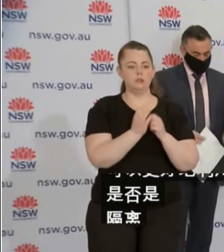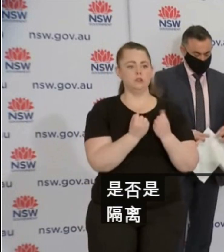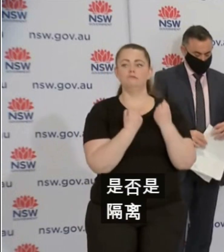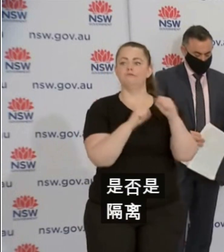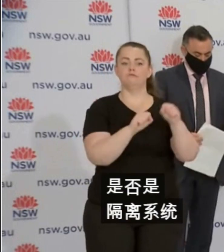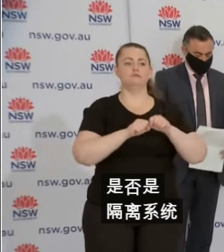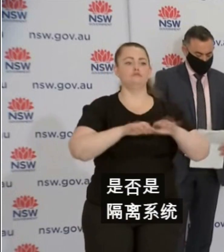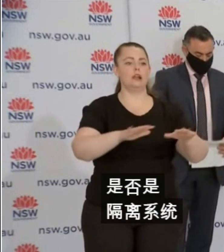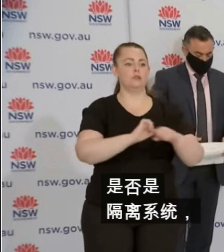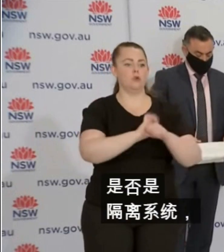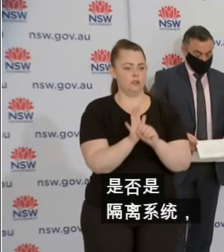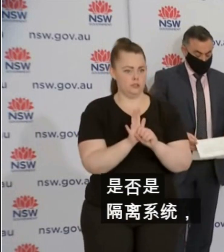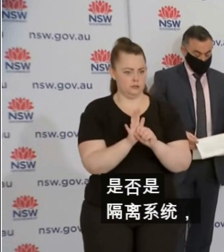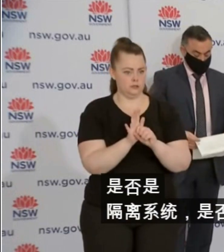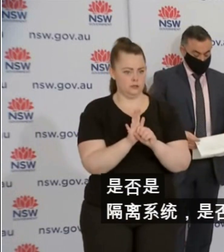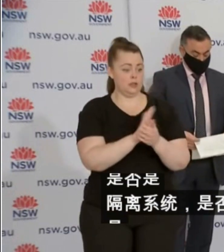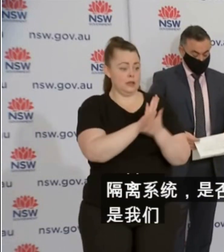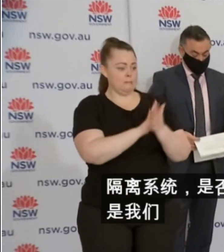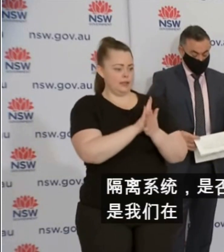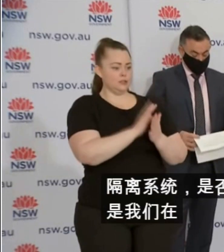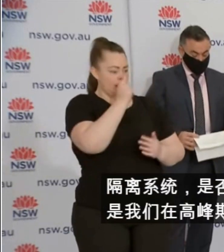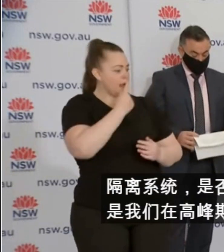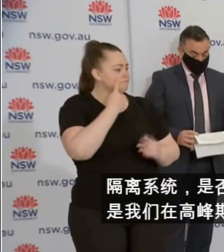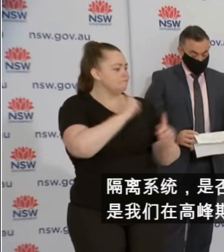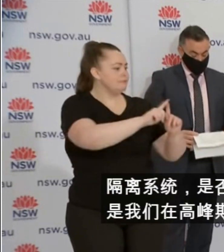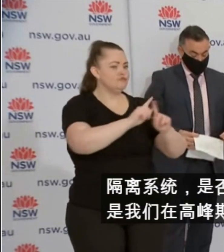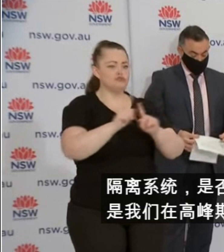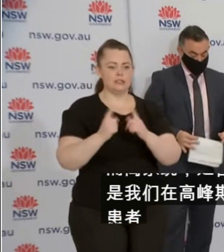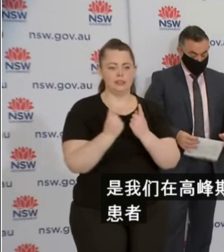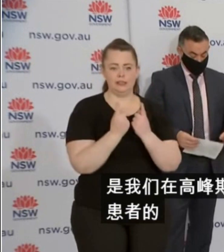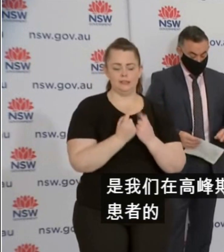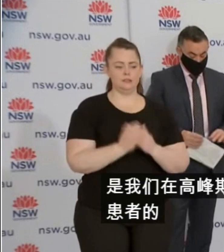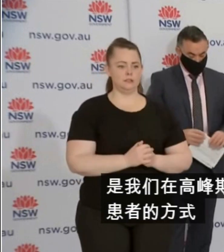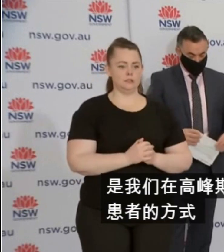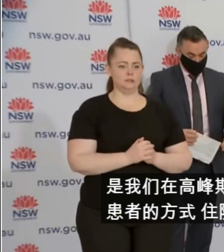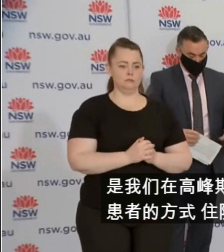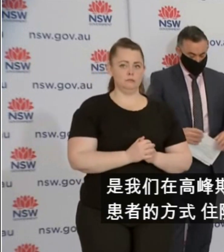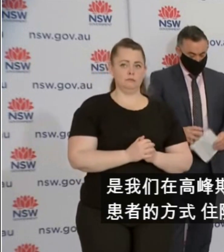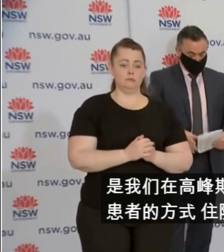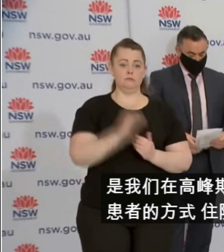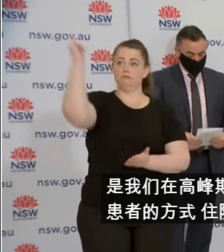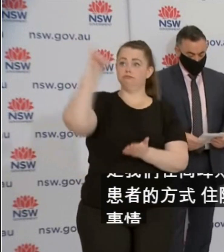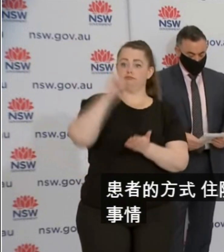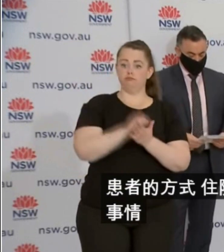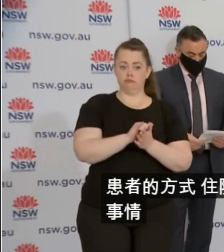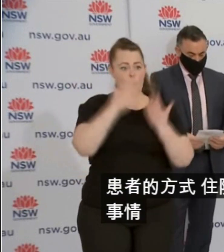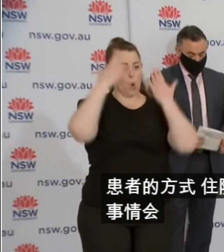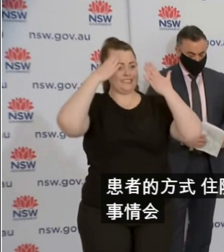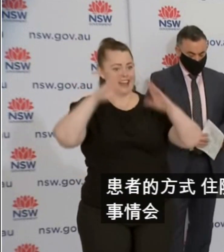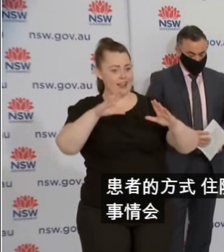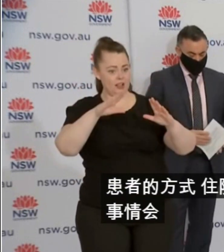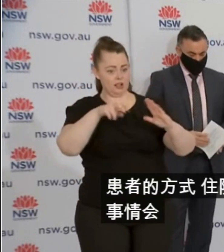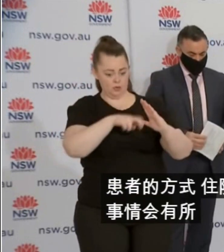the quarantine system, whether it's the way in which we treat our intensive care patients during the peak of